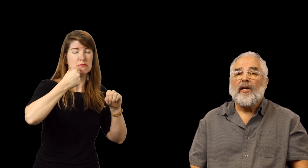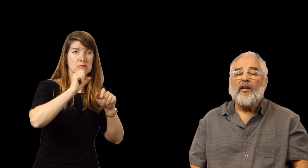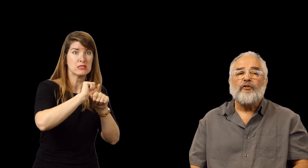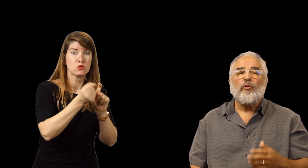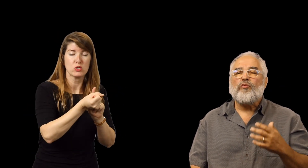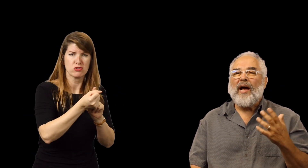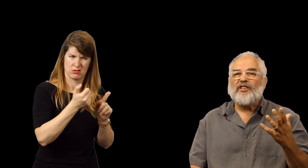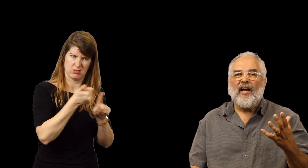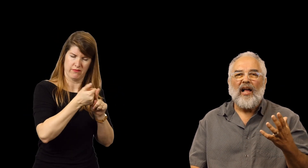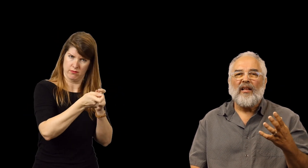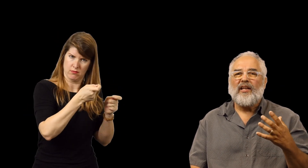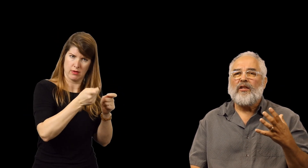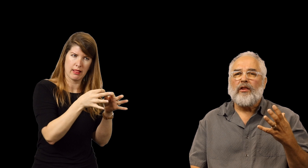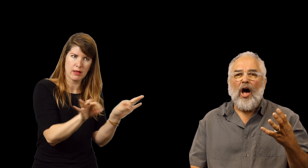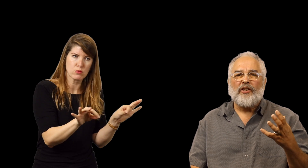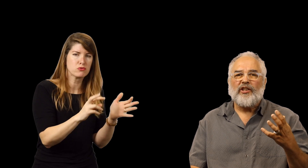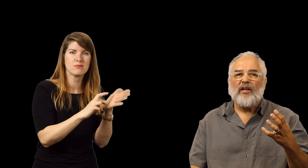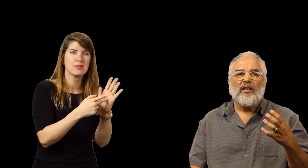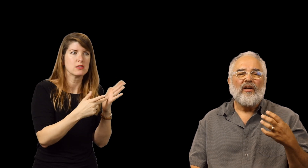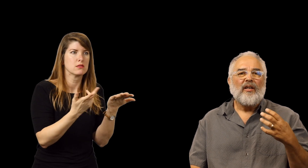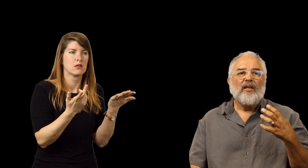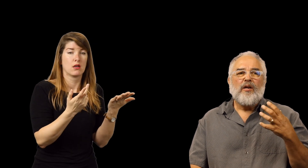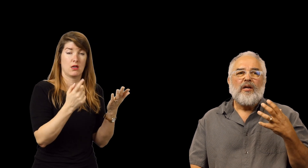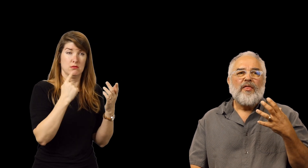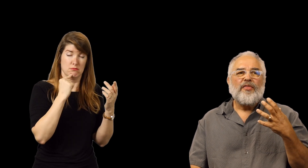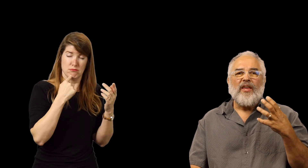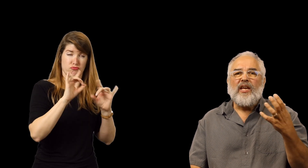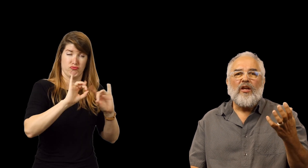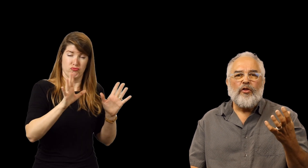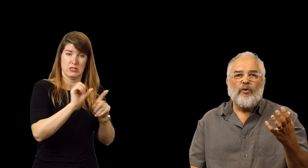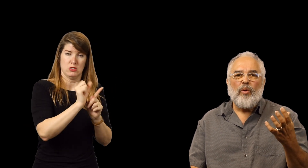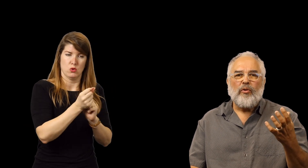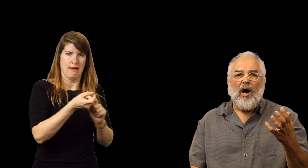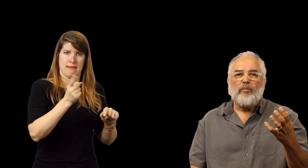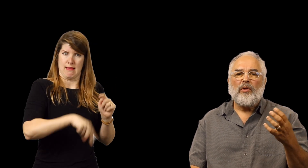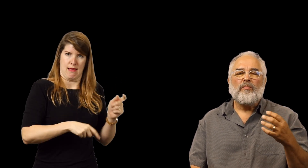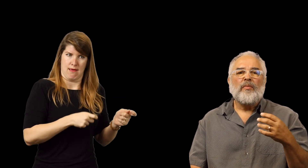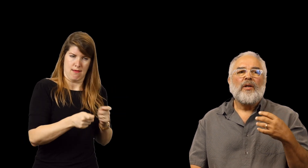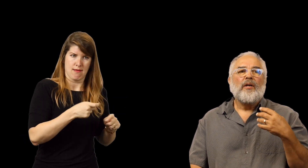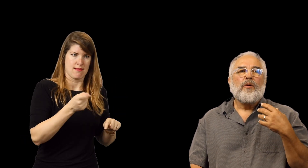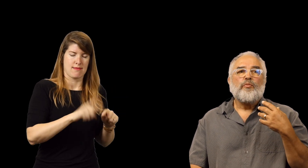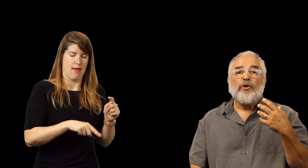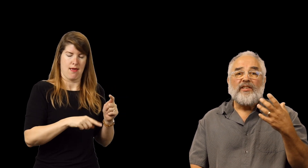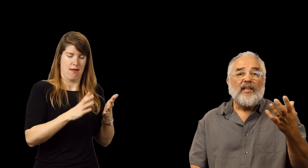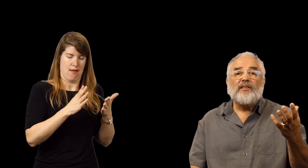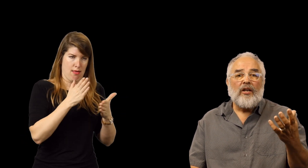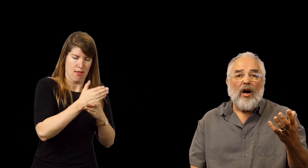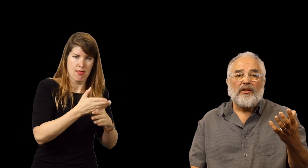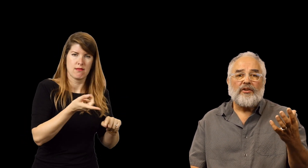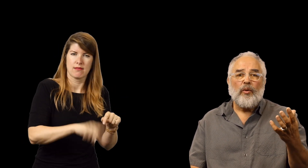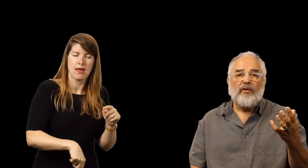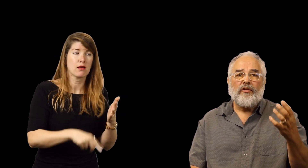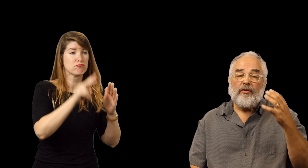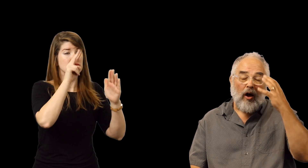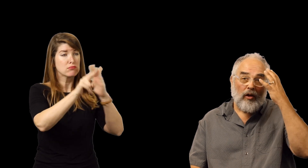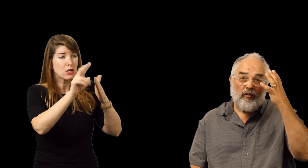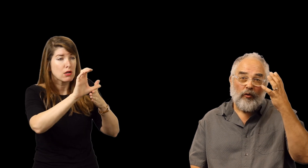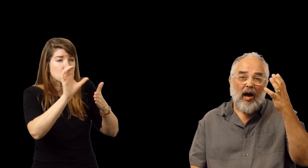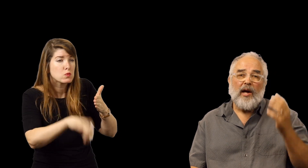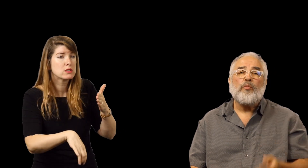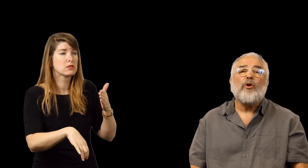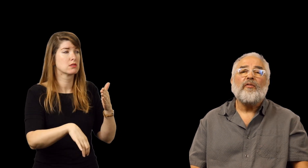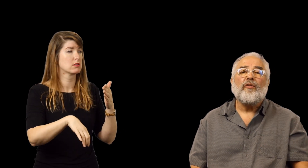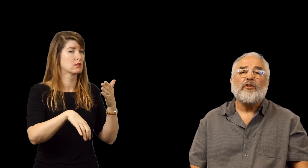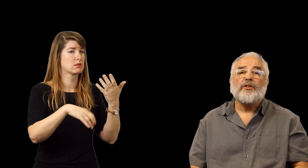offline. And so rationality, logic, thinking through a problem, predicting consequences, all of